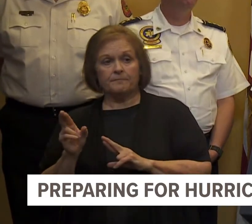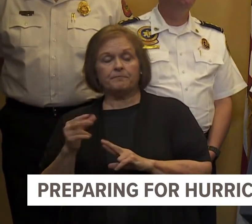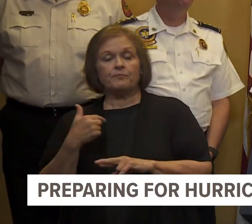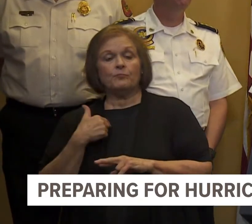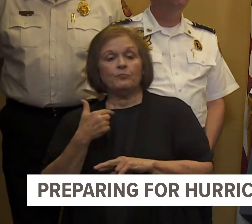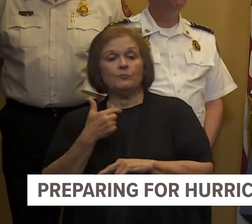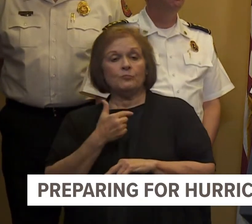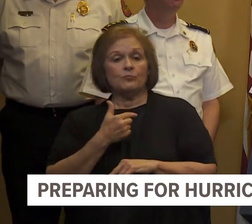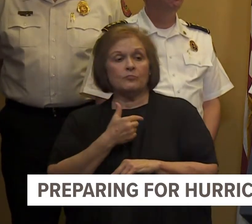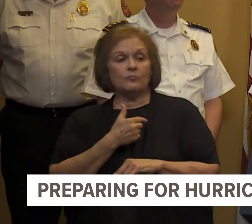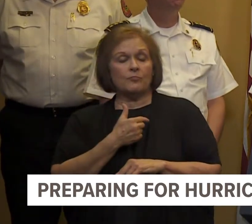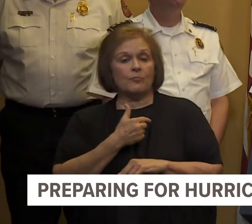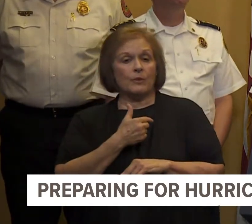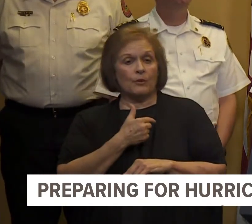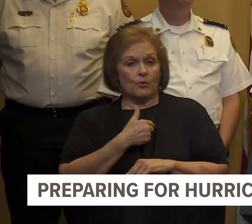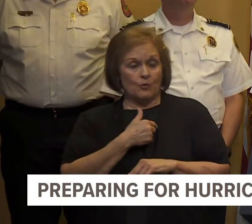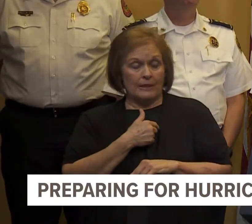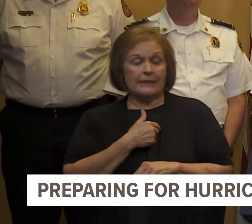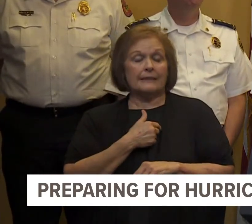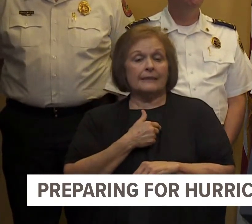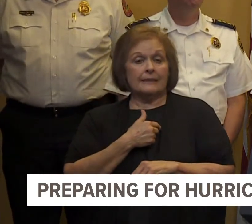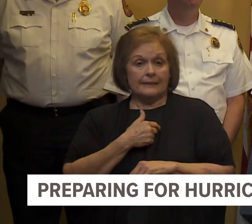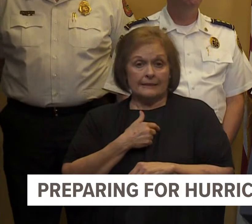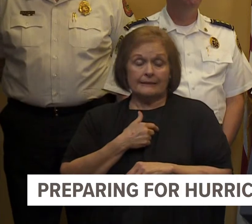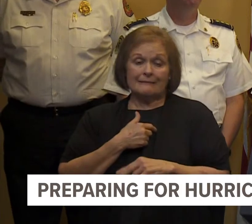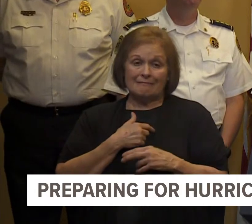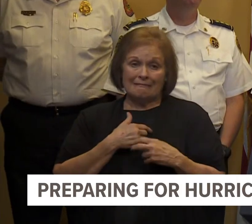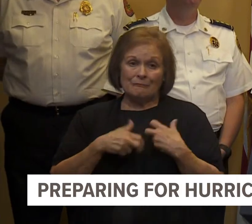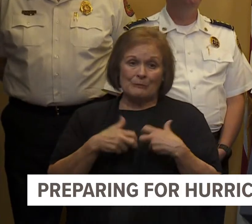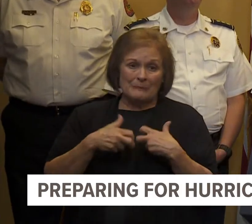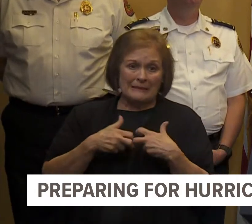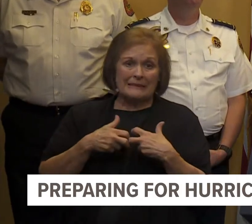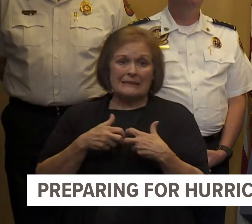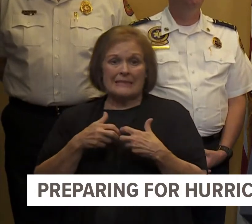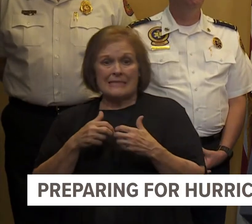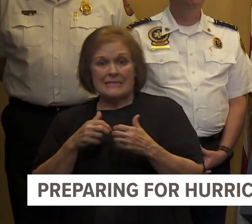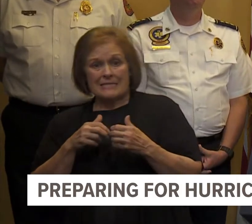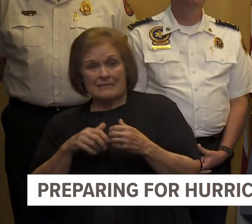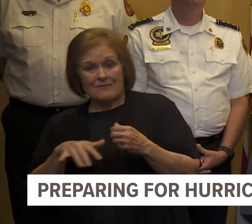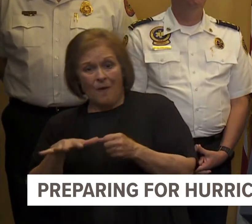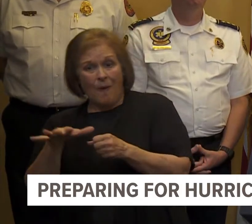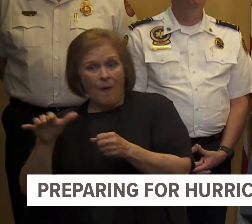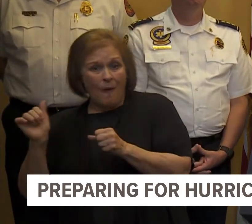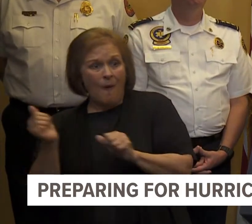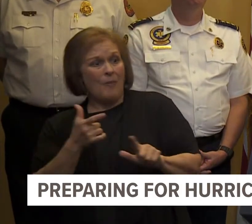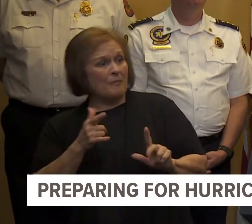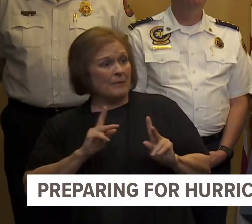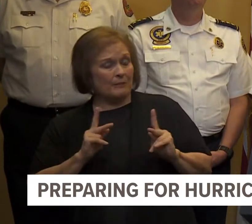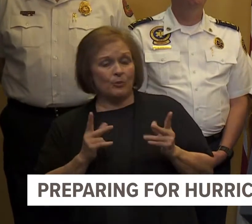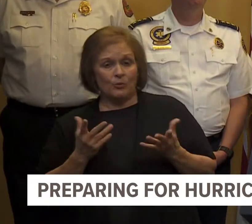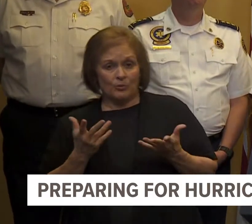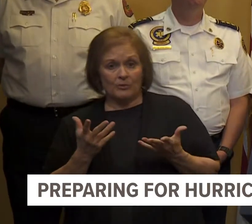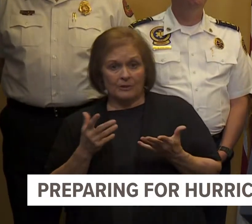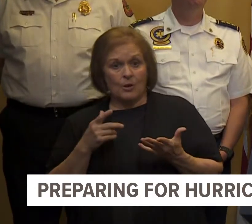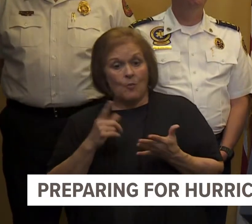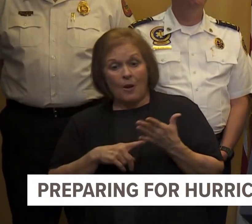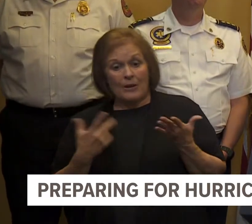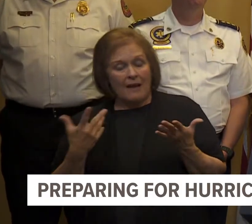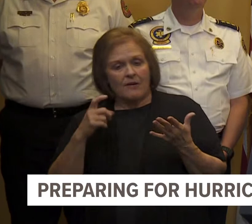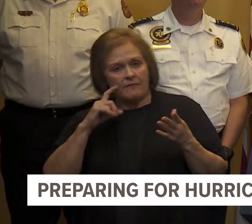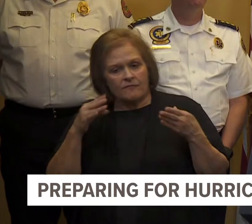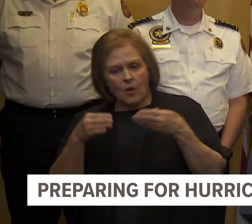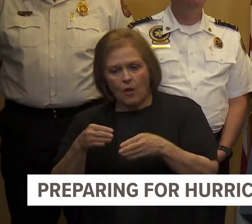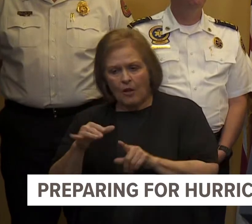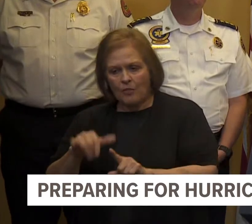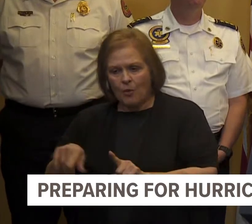we're going to be in a significant disadvantage as far as the entire population of the city. What we need to do is focus on the